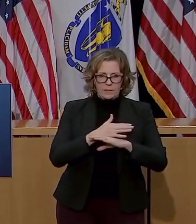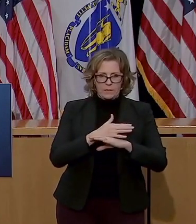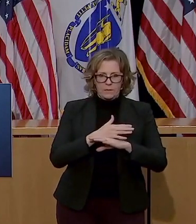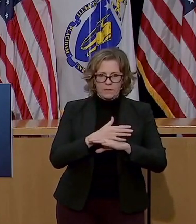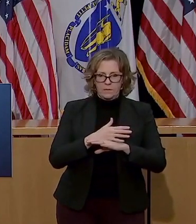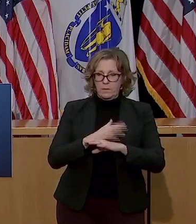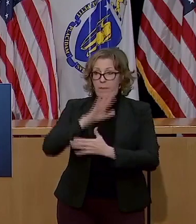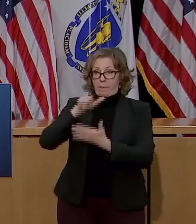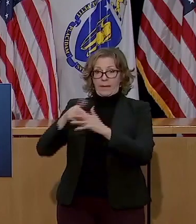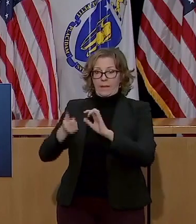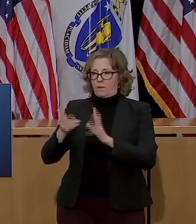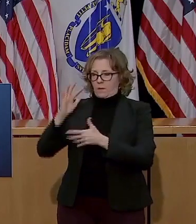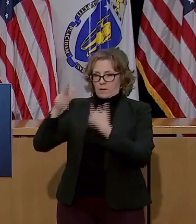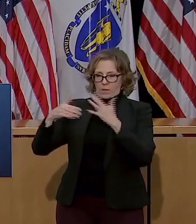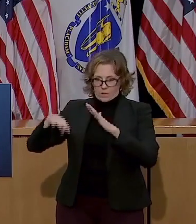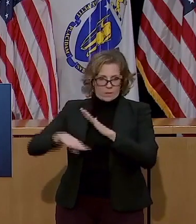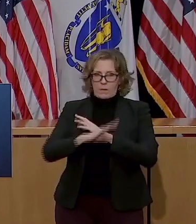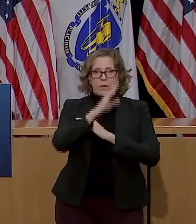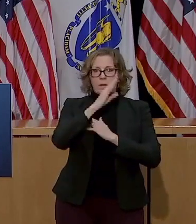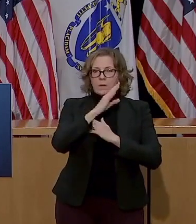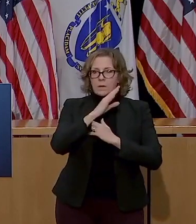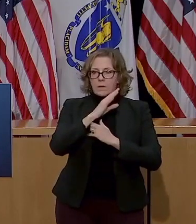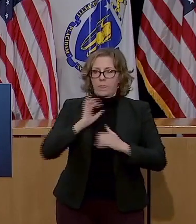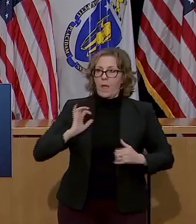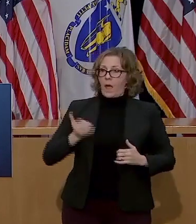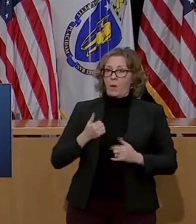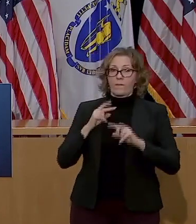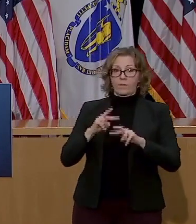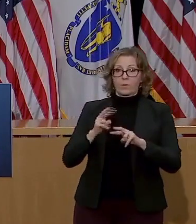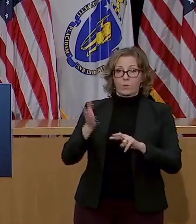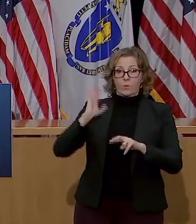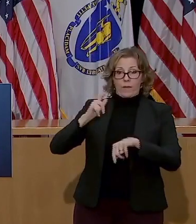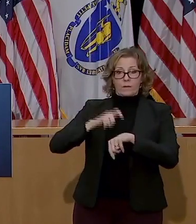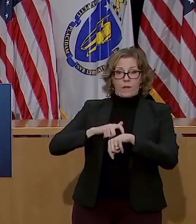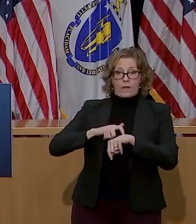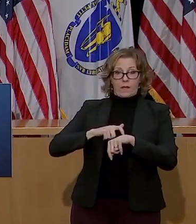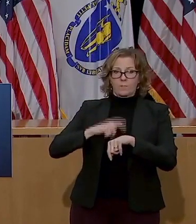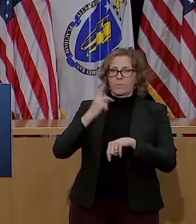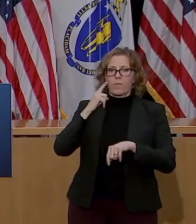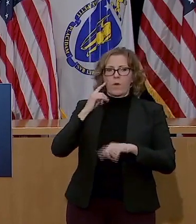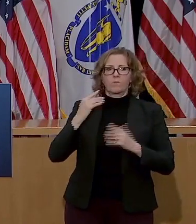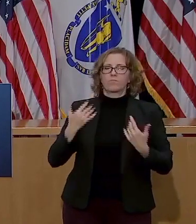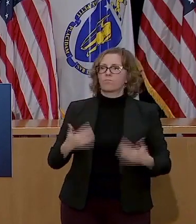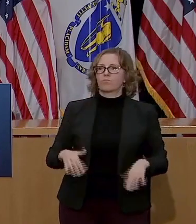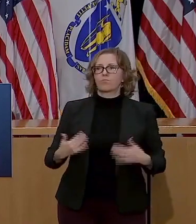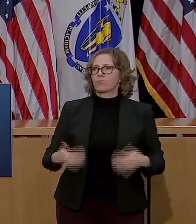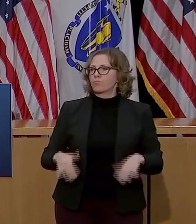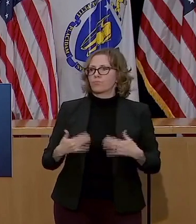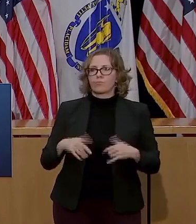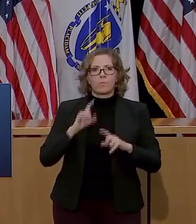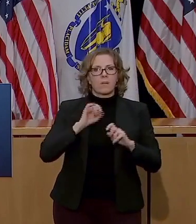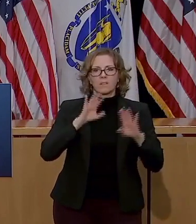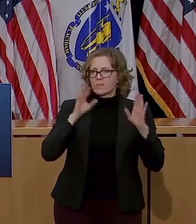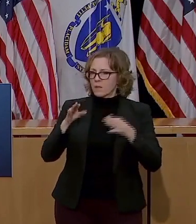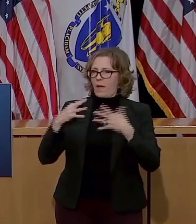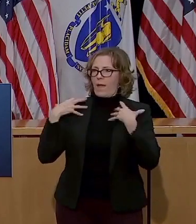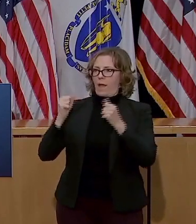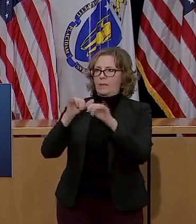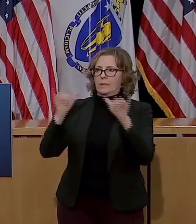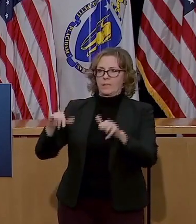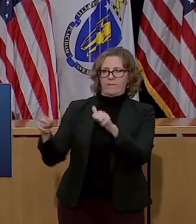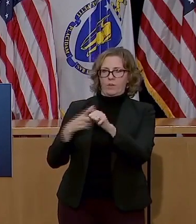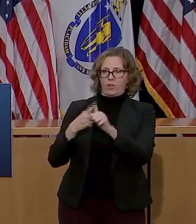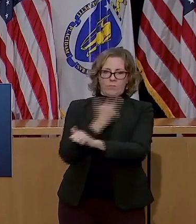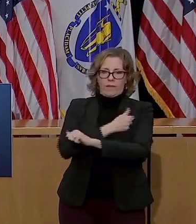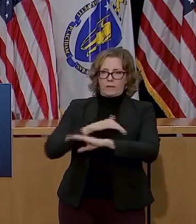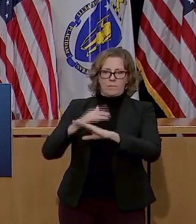admissions took off. And from our point of view, we looked at that and said, we have got to make sure that our healthcare system is going to